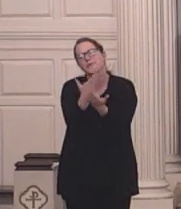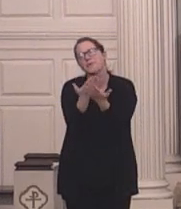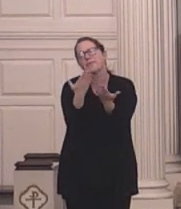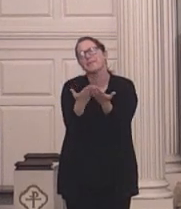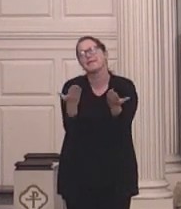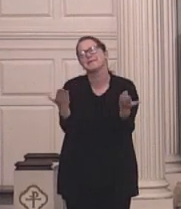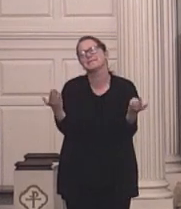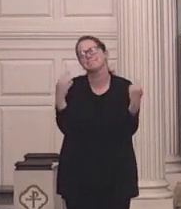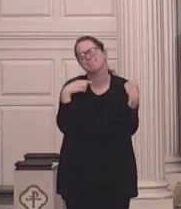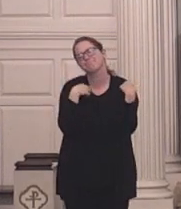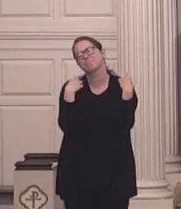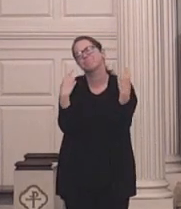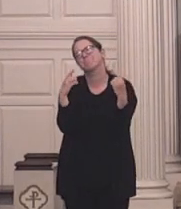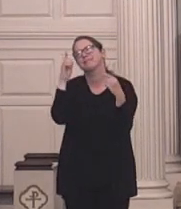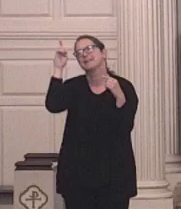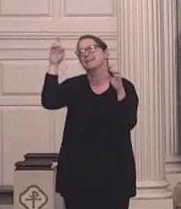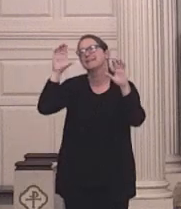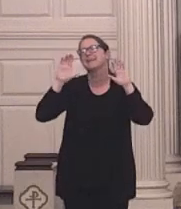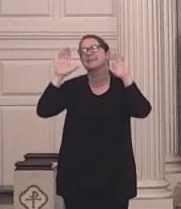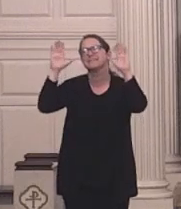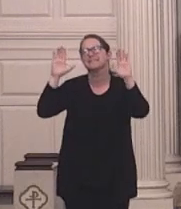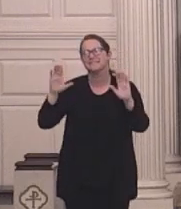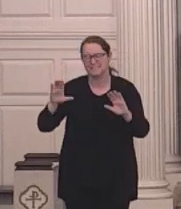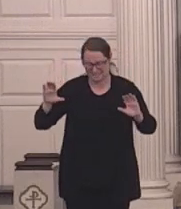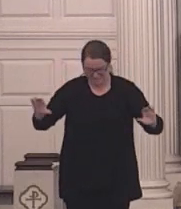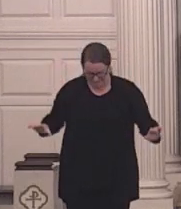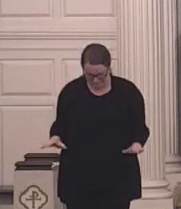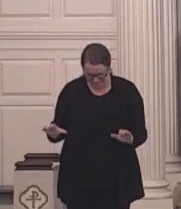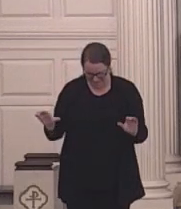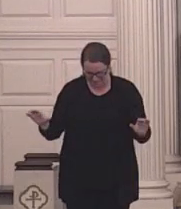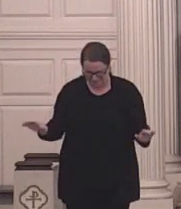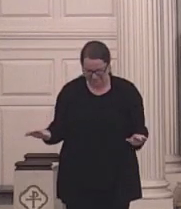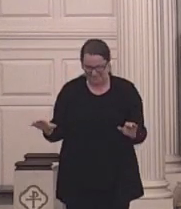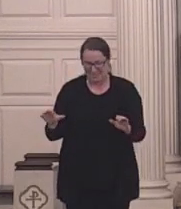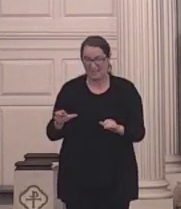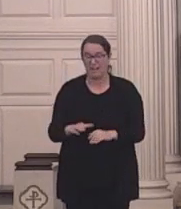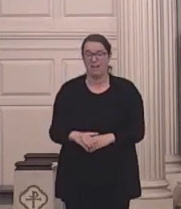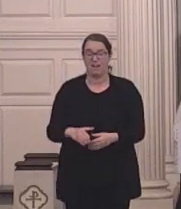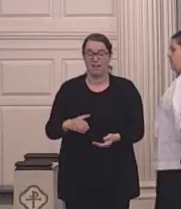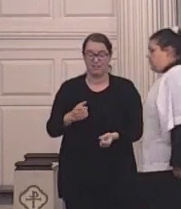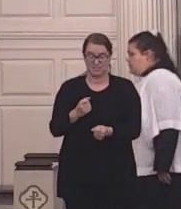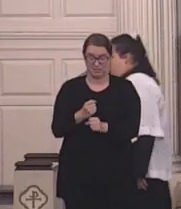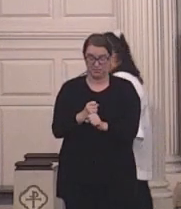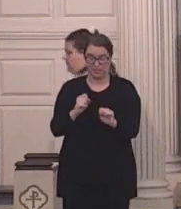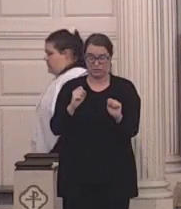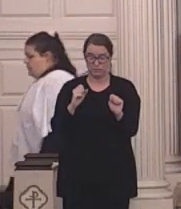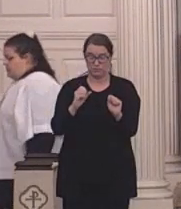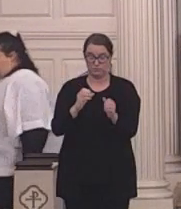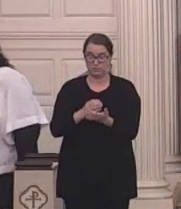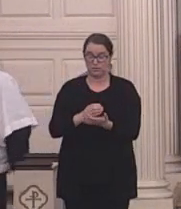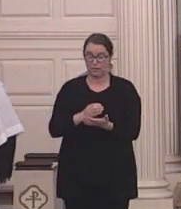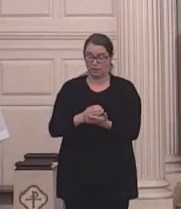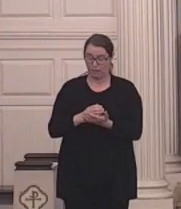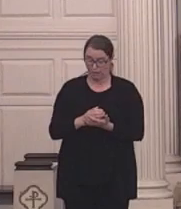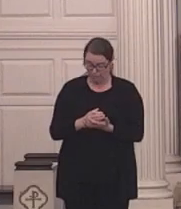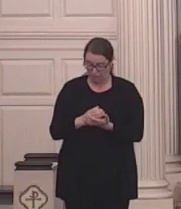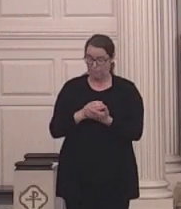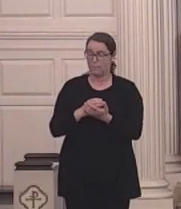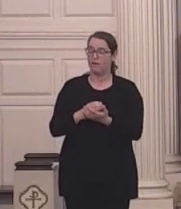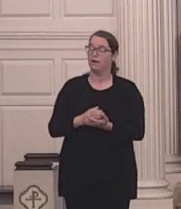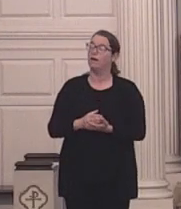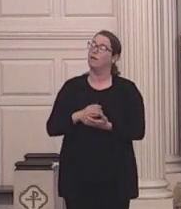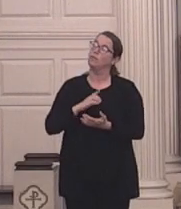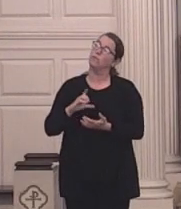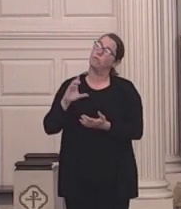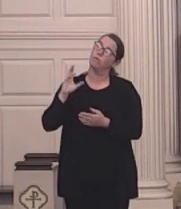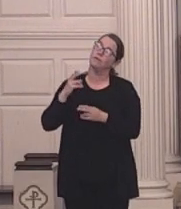for me? The cup of salvation I will take up, and I will